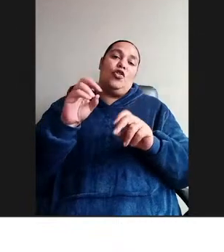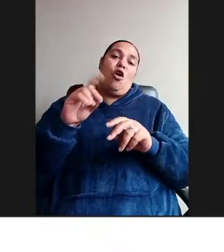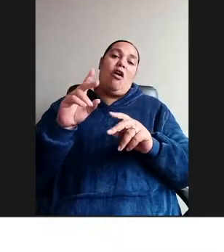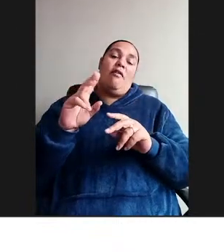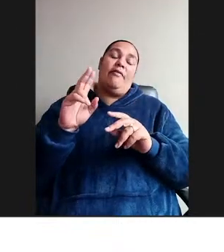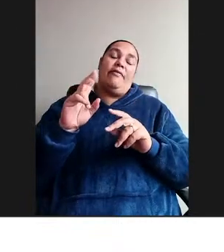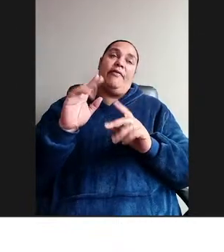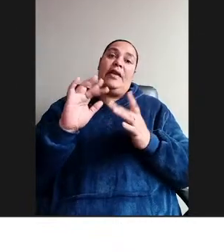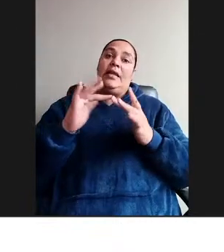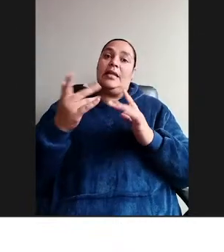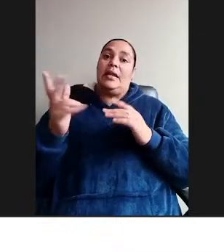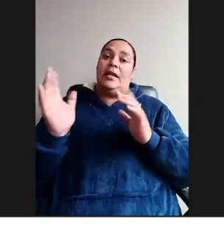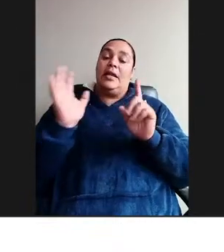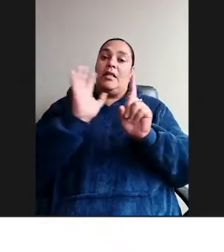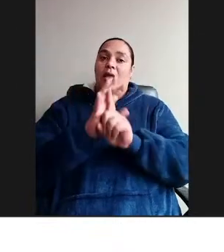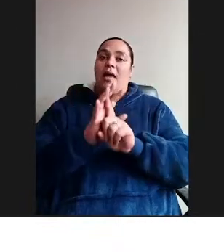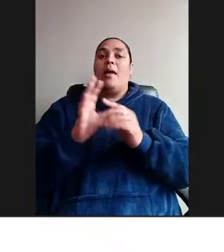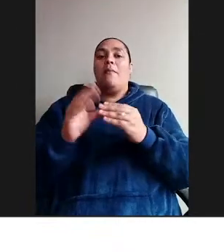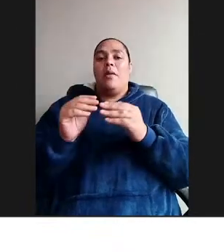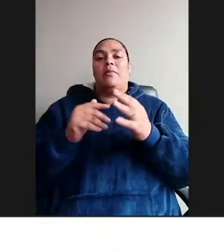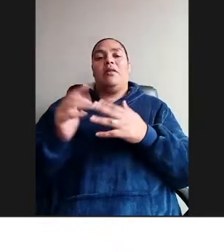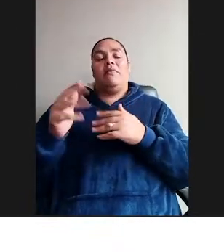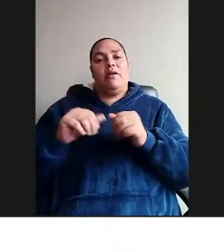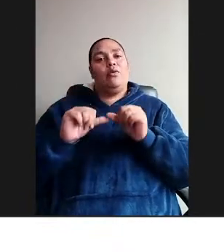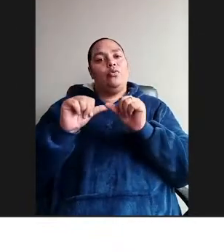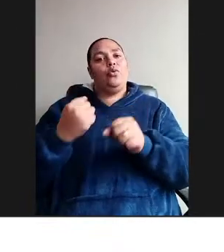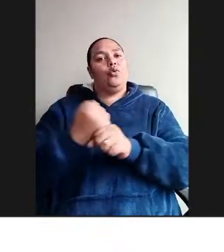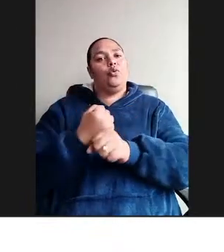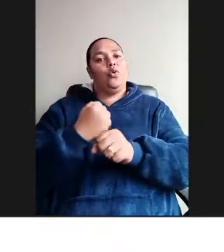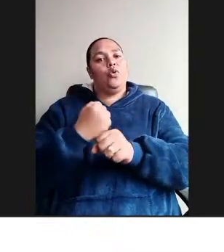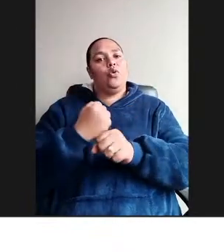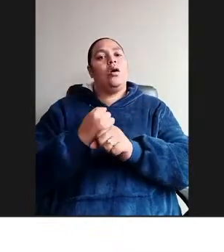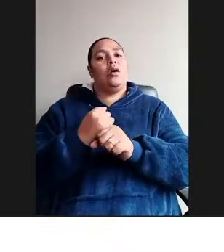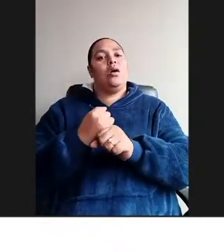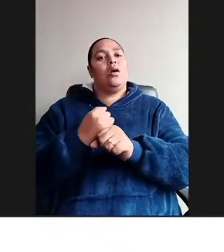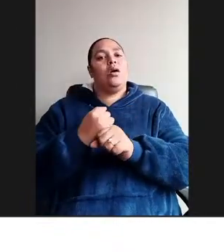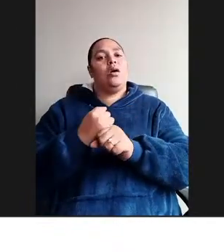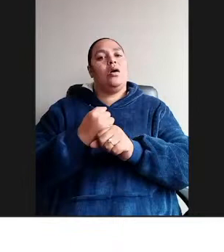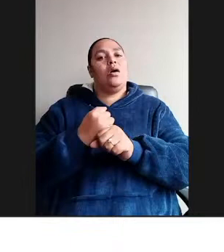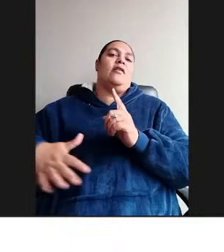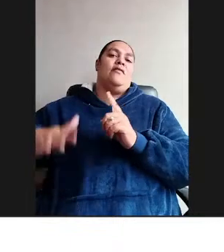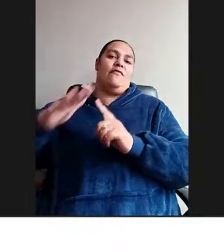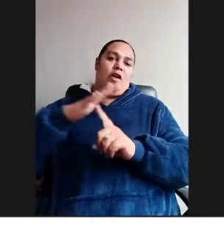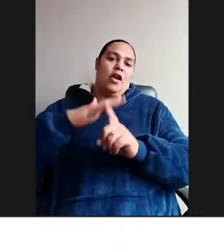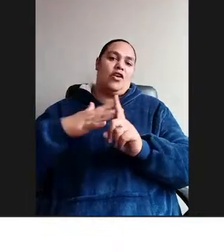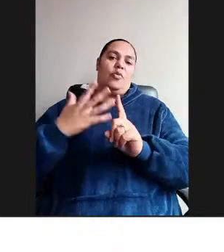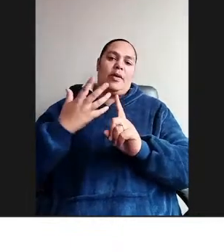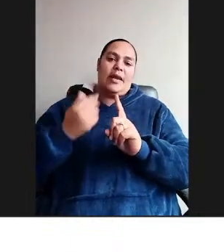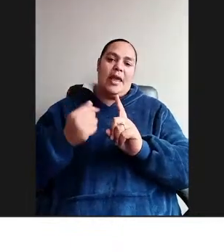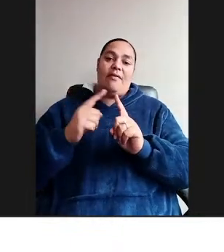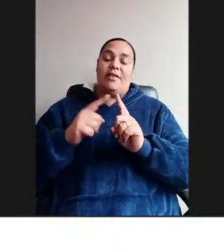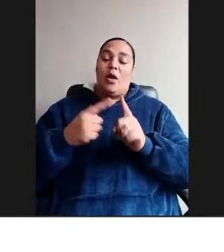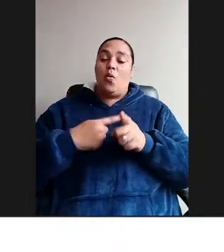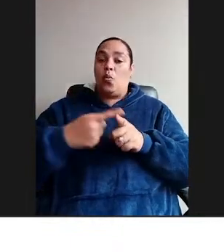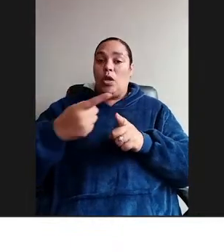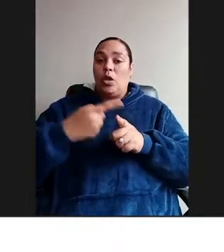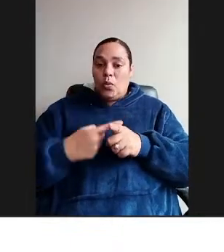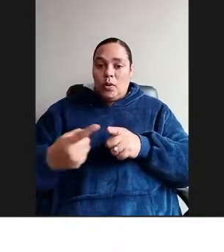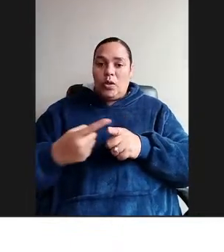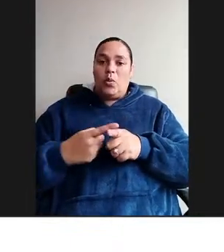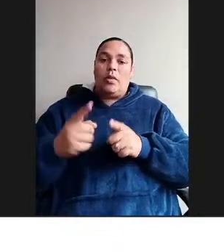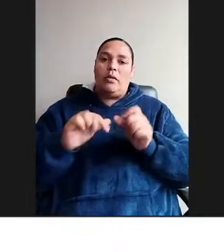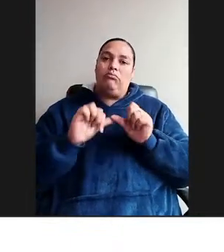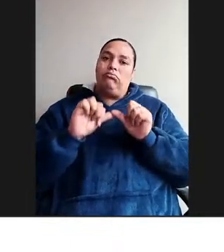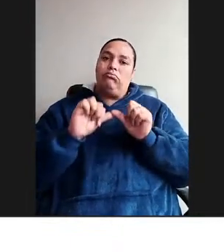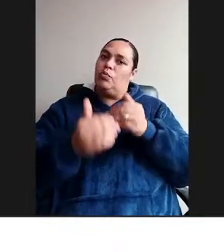Members Affairs have continued working in a contained space and on a weekly basis have continued processing